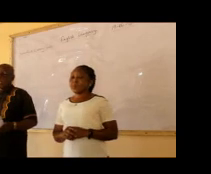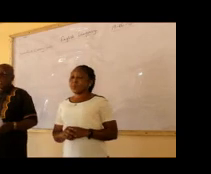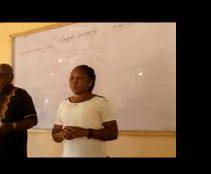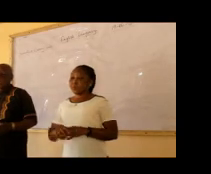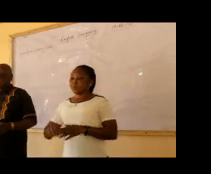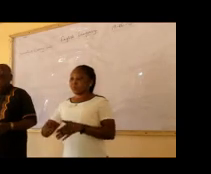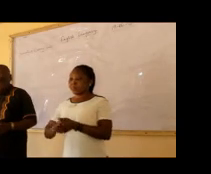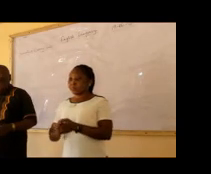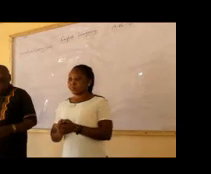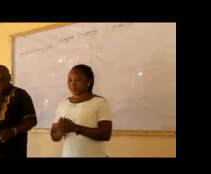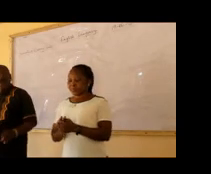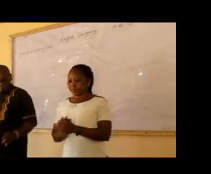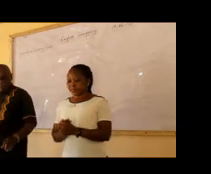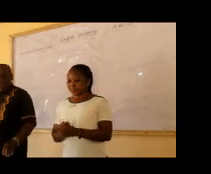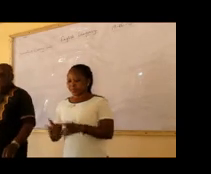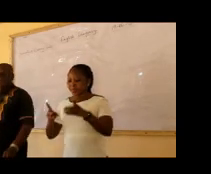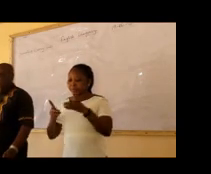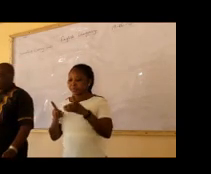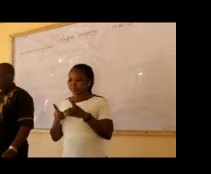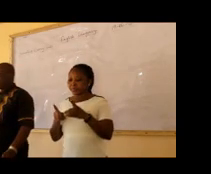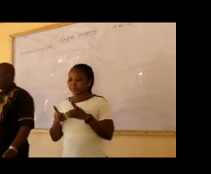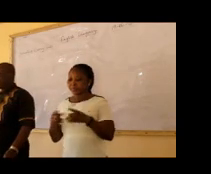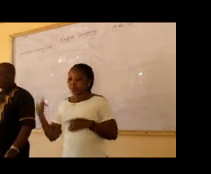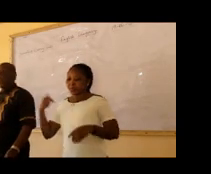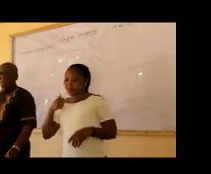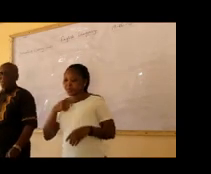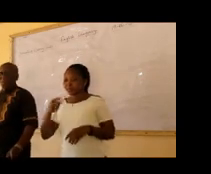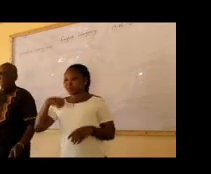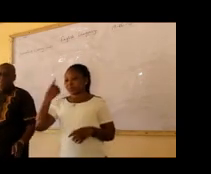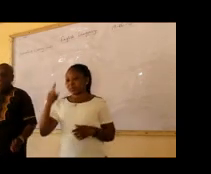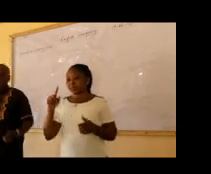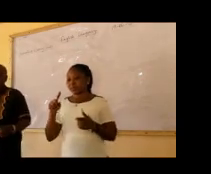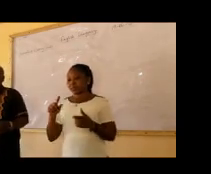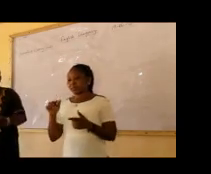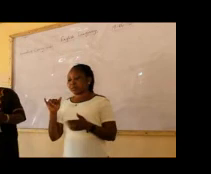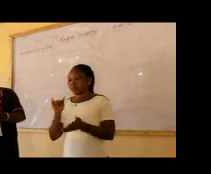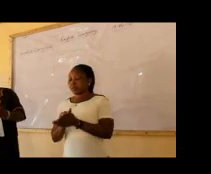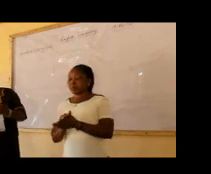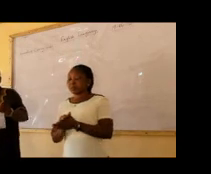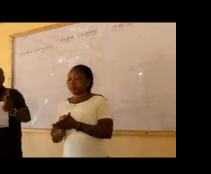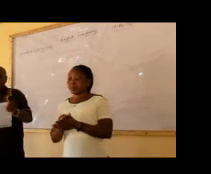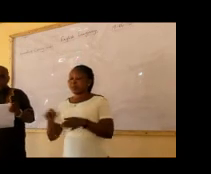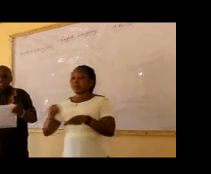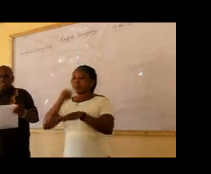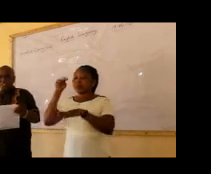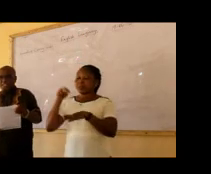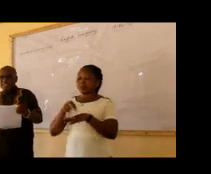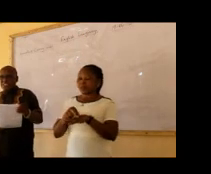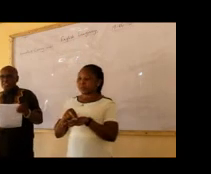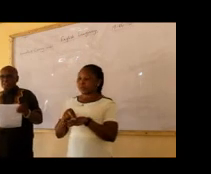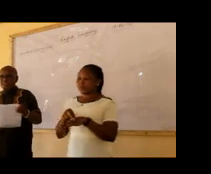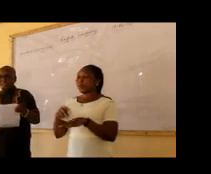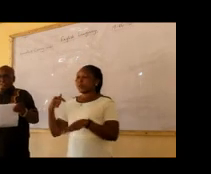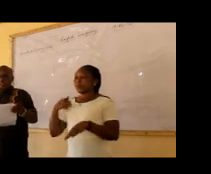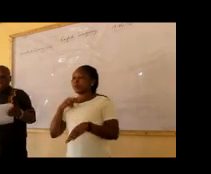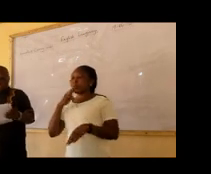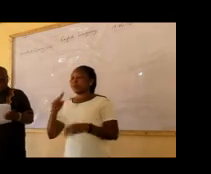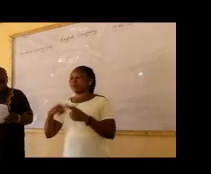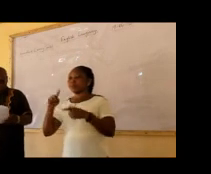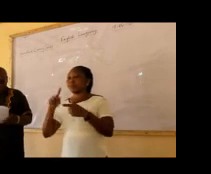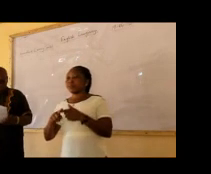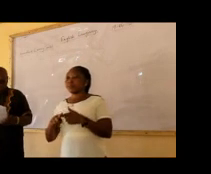argumentative essay. And we said we will naturally treat the narrative